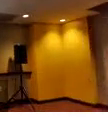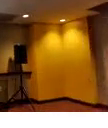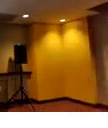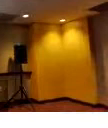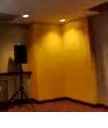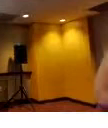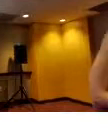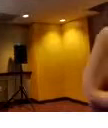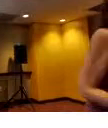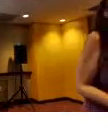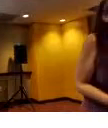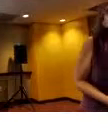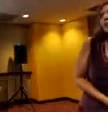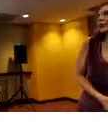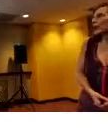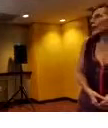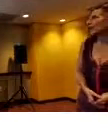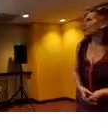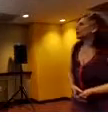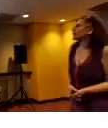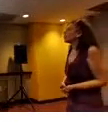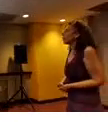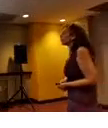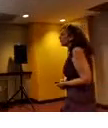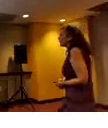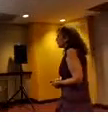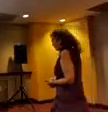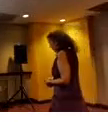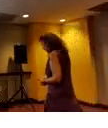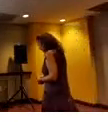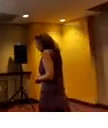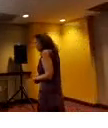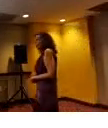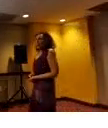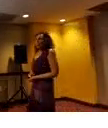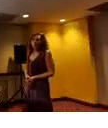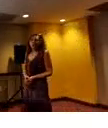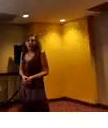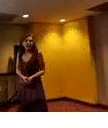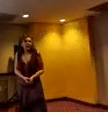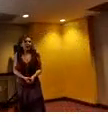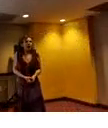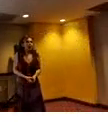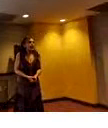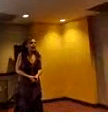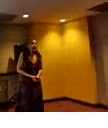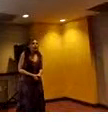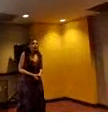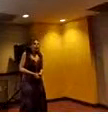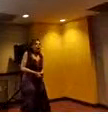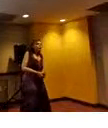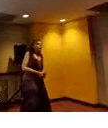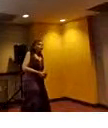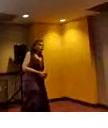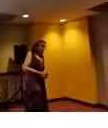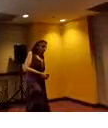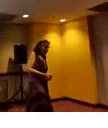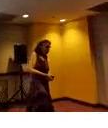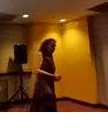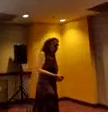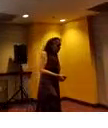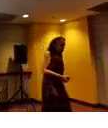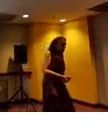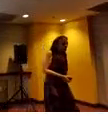Well, people are laughing. For those of you who can't see the screen, there is a quote here with a picture of Mr. Brendan Eich, who a